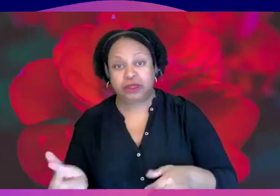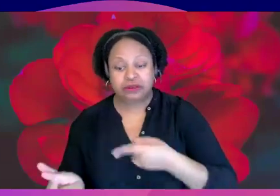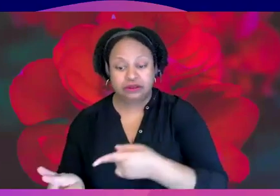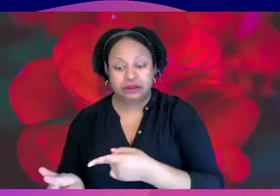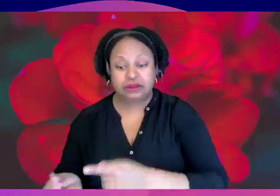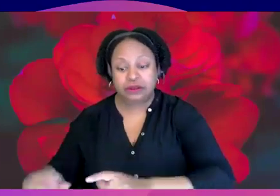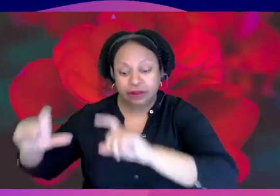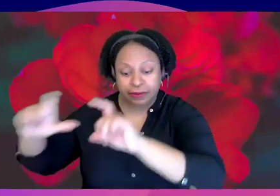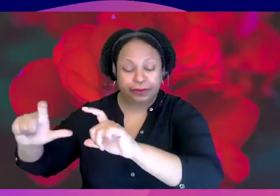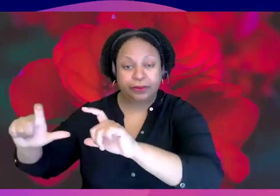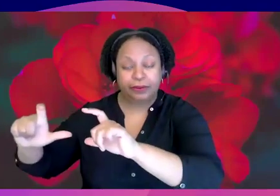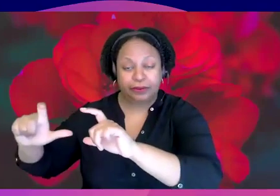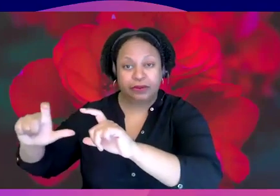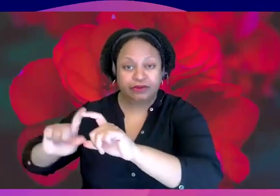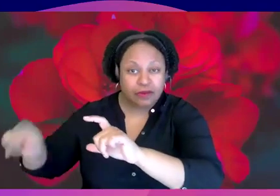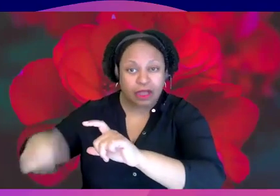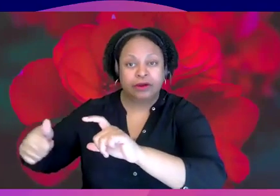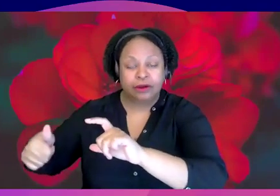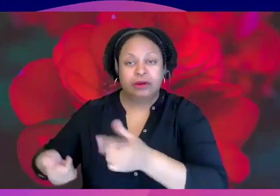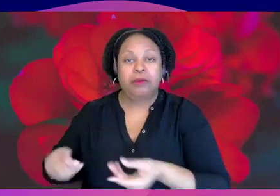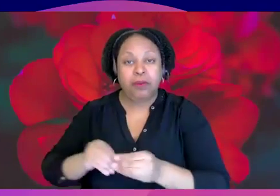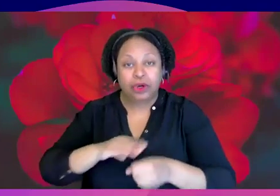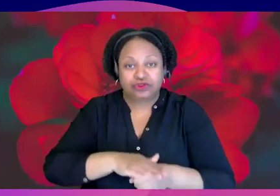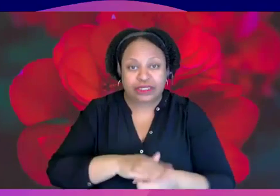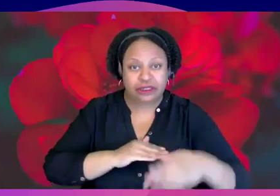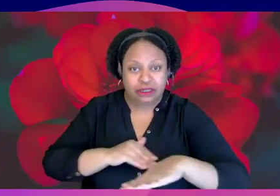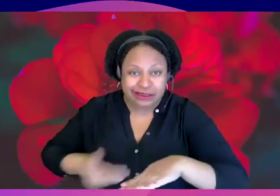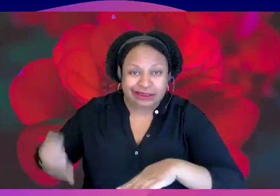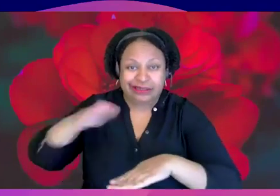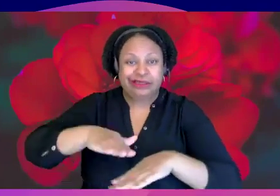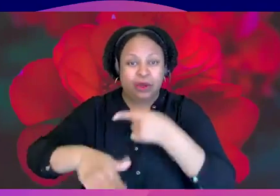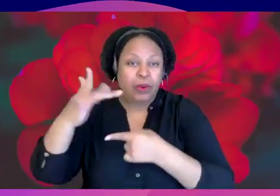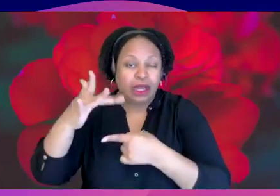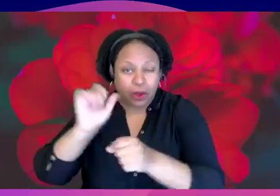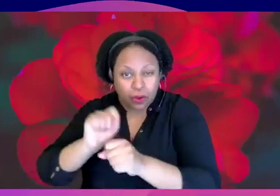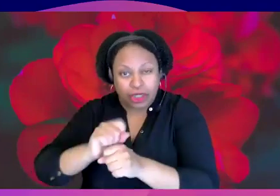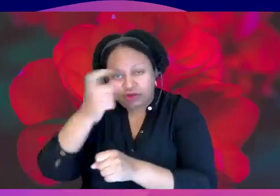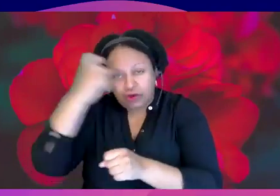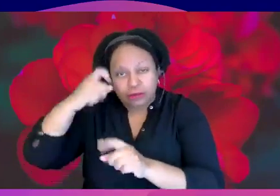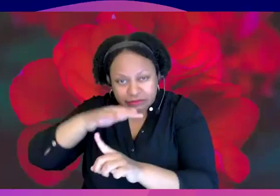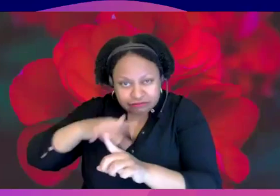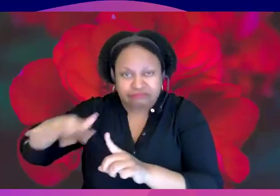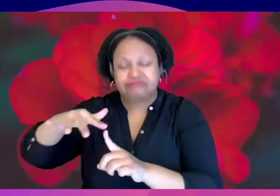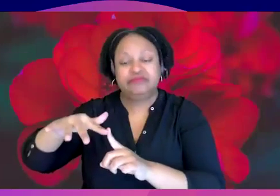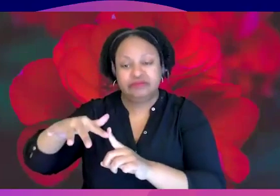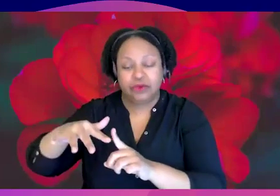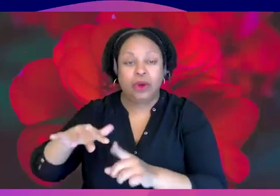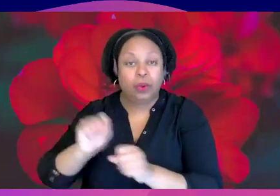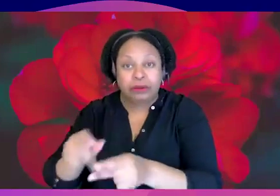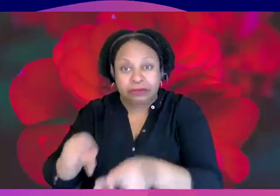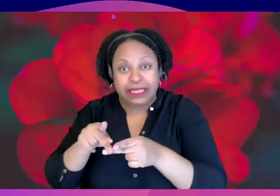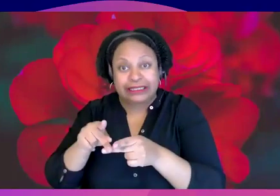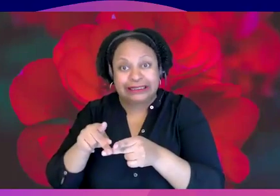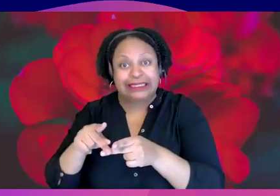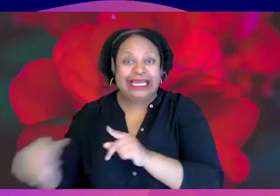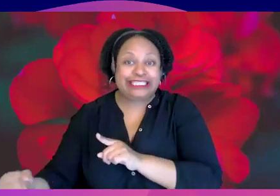this additional layering of stress that is a consequence of traumatic workplaces. So workplaces that are exposed to other